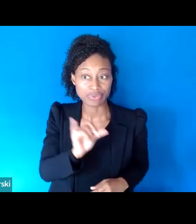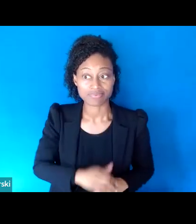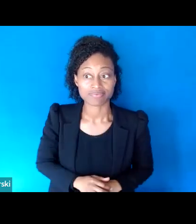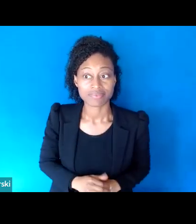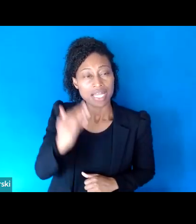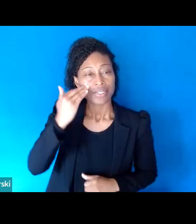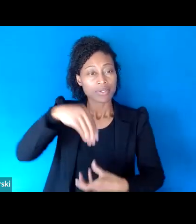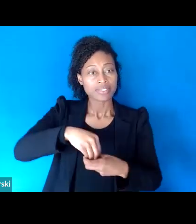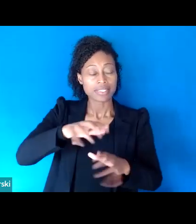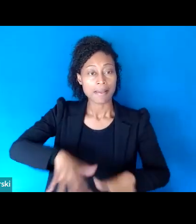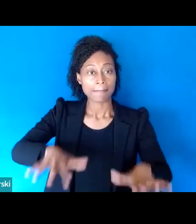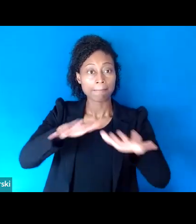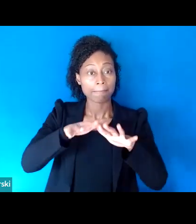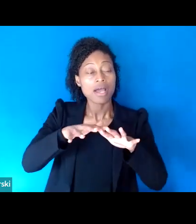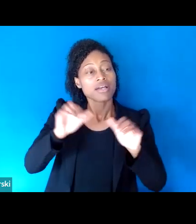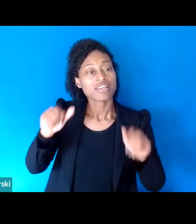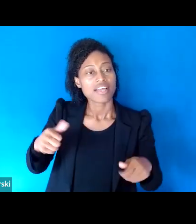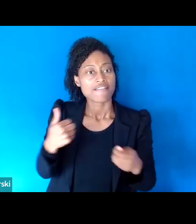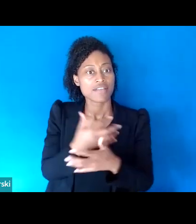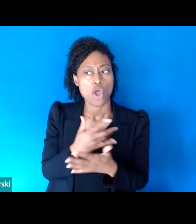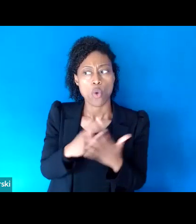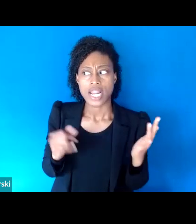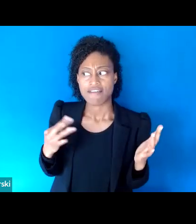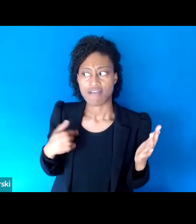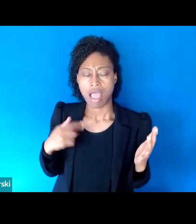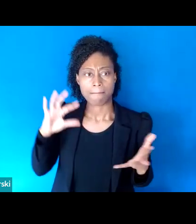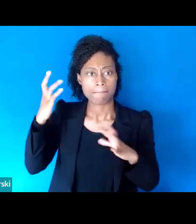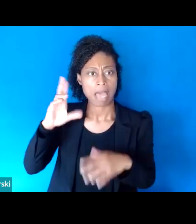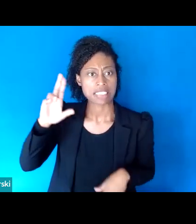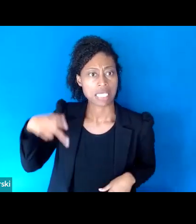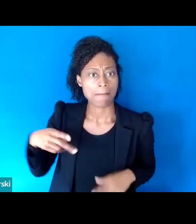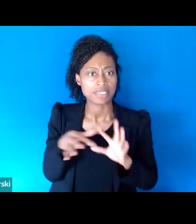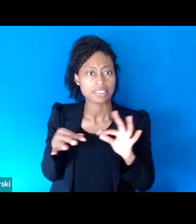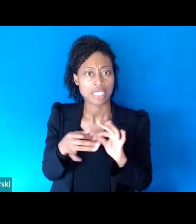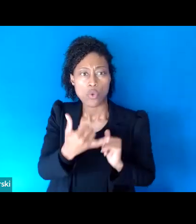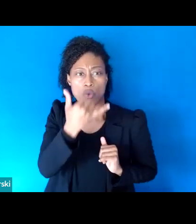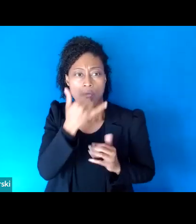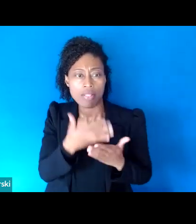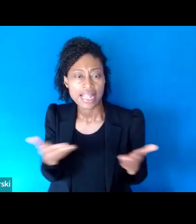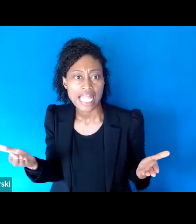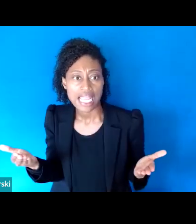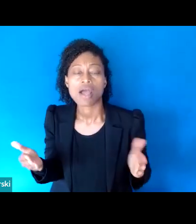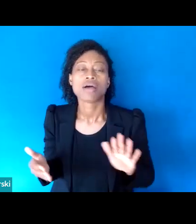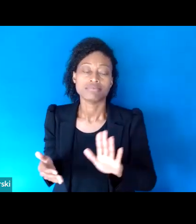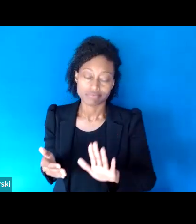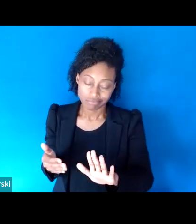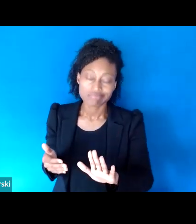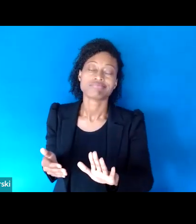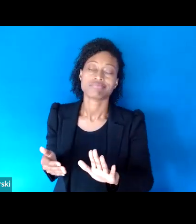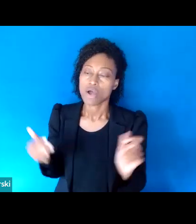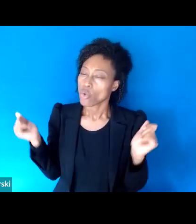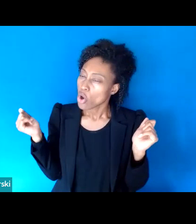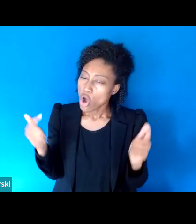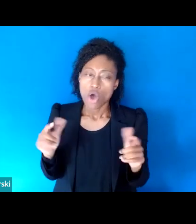these spaces, there can often be a fear of, what if I mess up and say the wrong thing? we're all coming in here with the